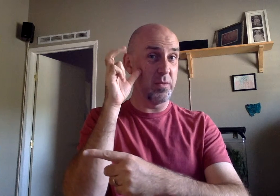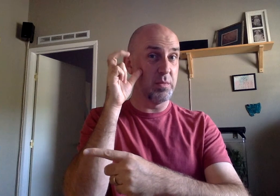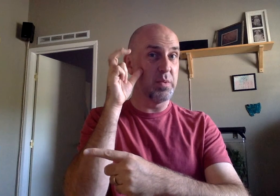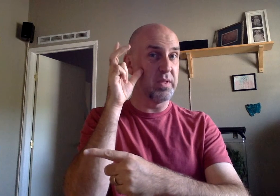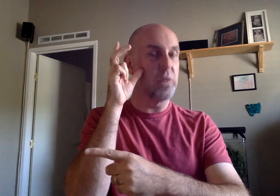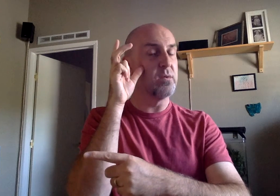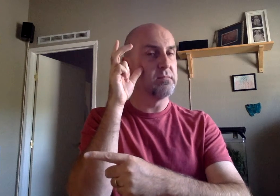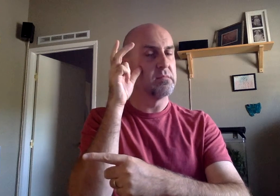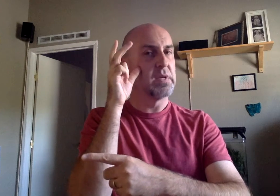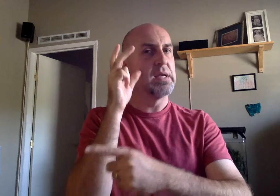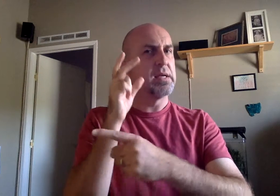be really cool.